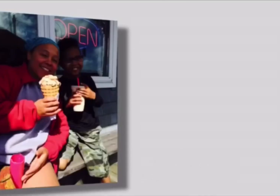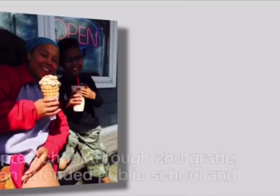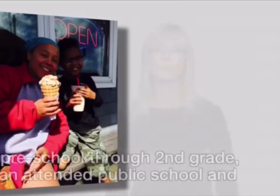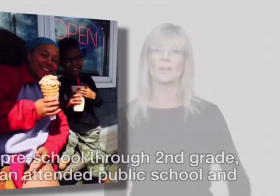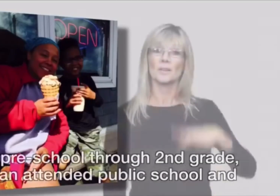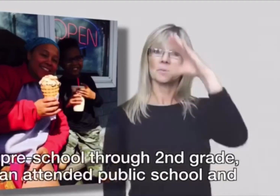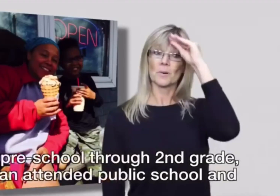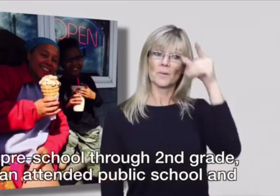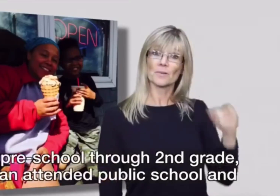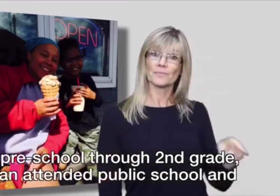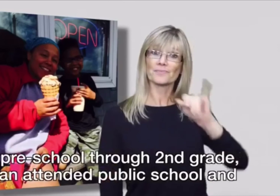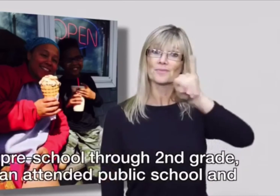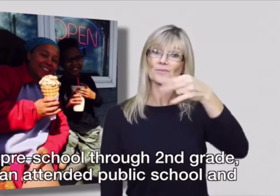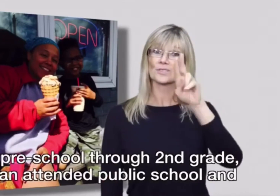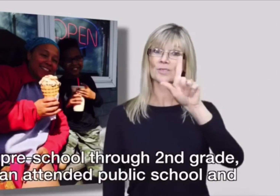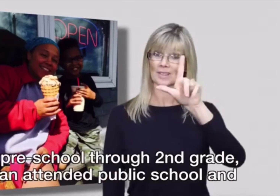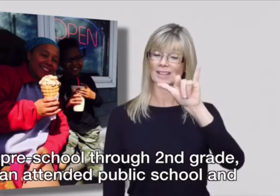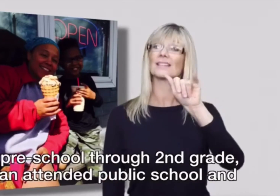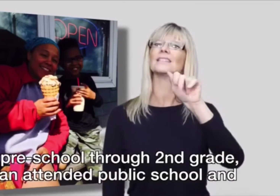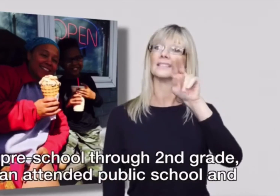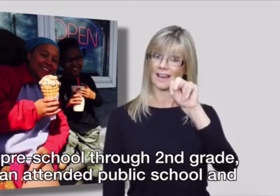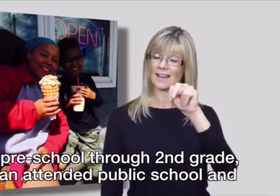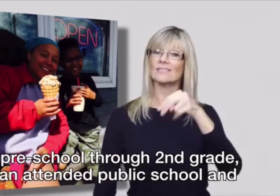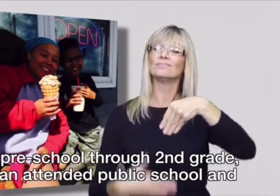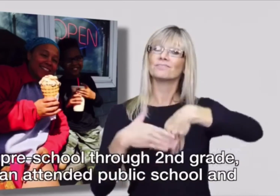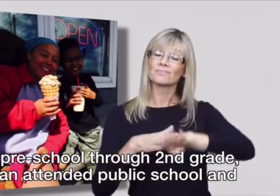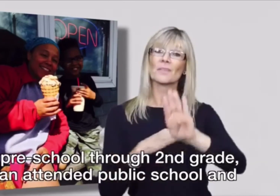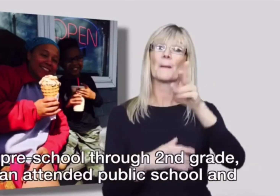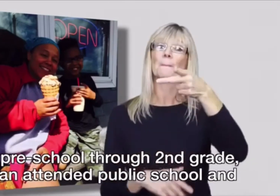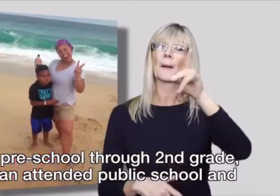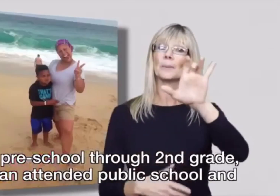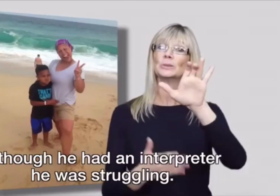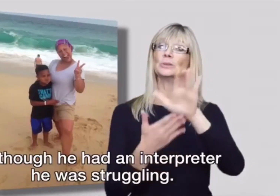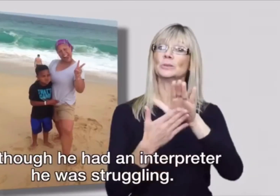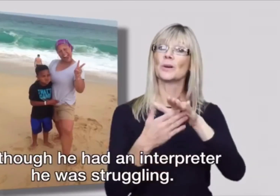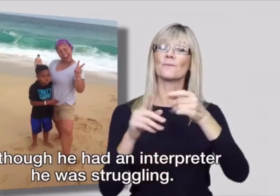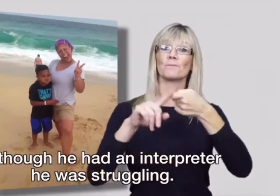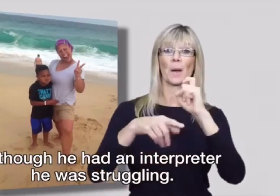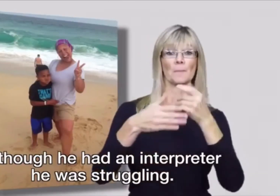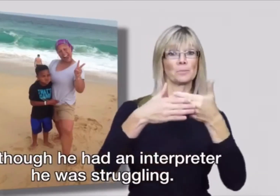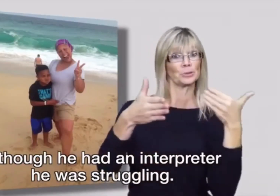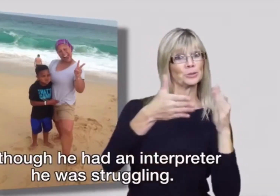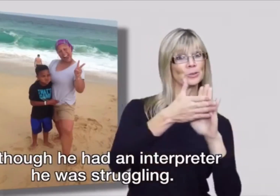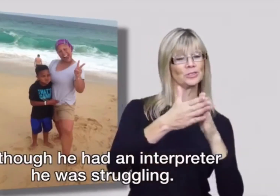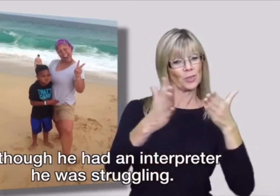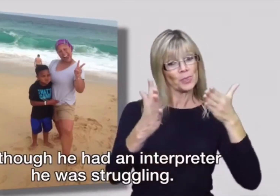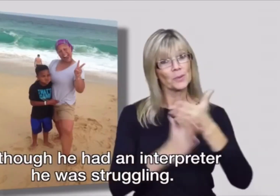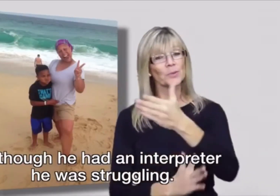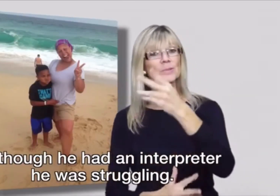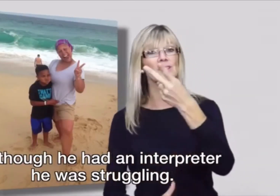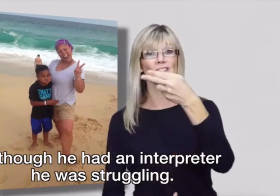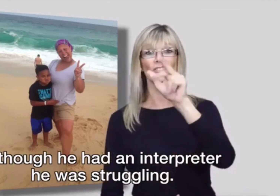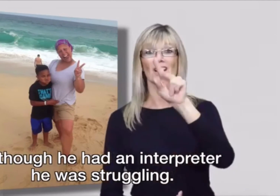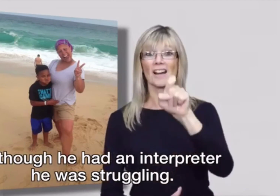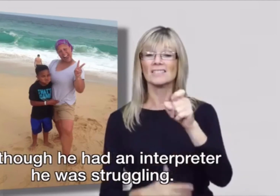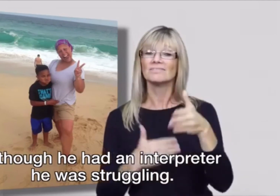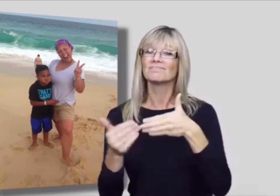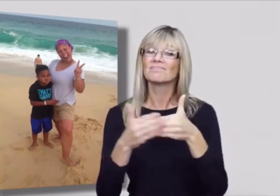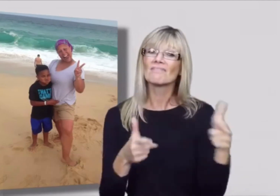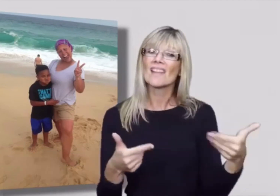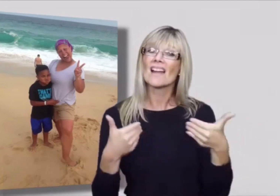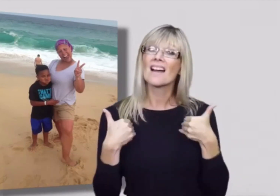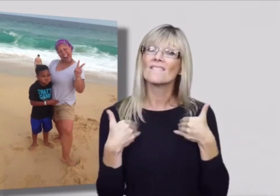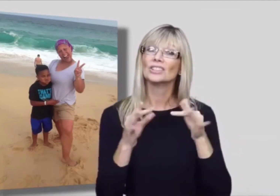For preschool through second grade, Julian attended public school, and although he had an interpreter, he was struggling.